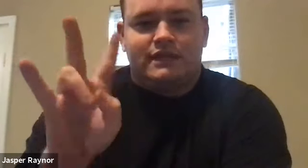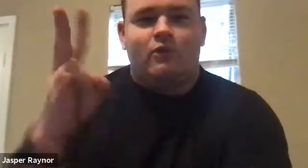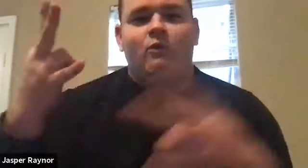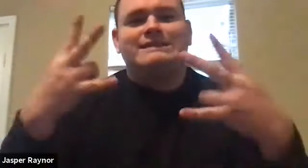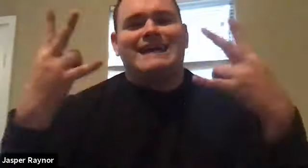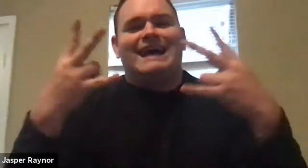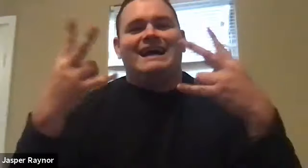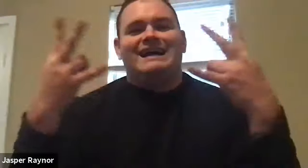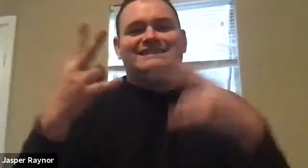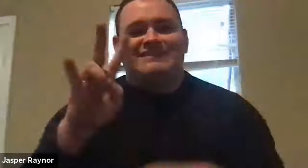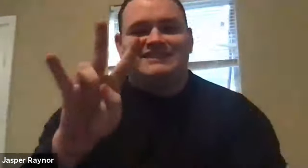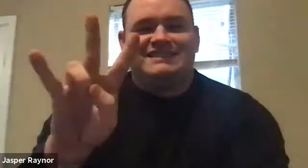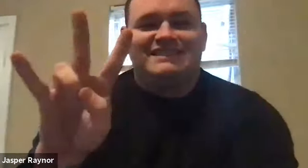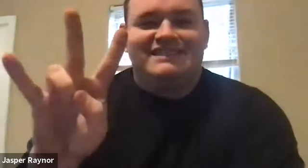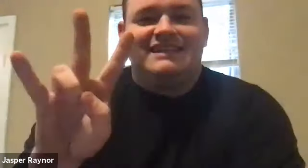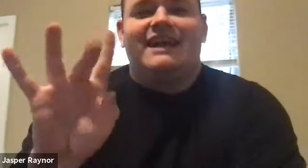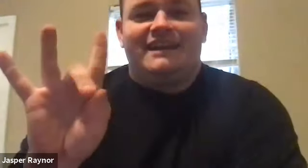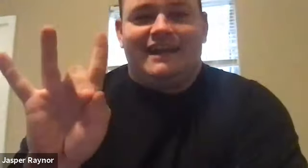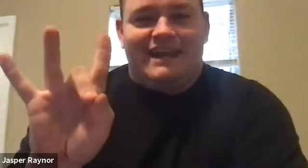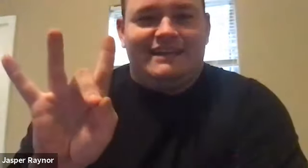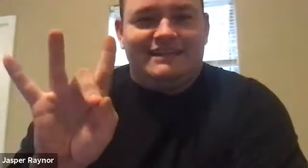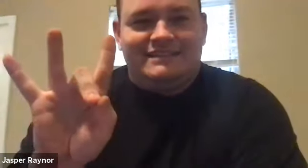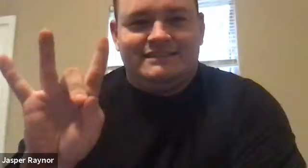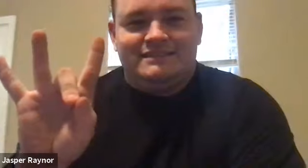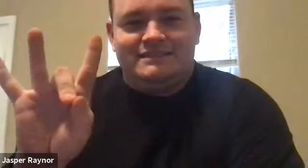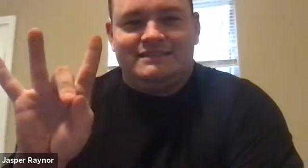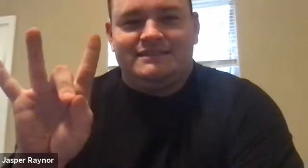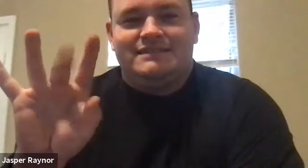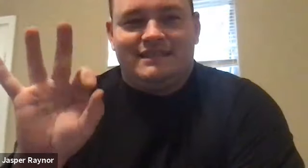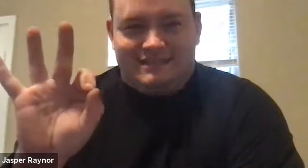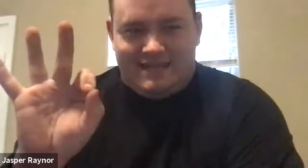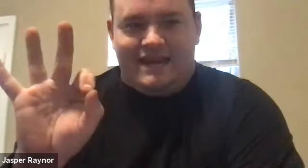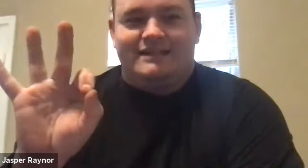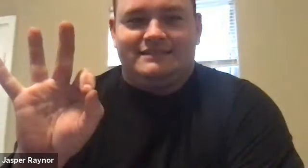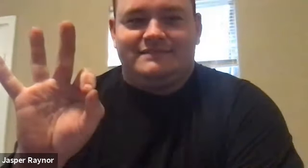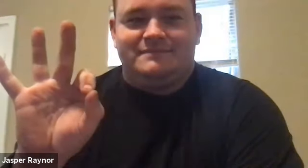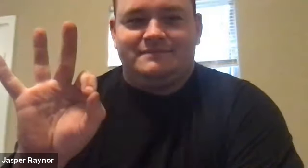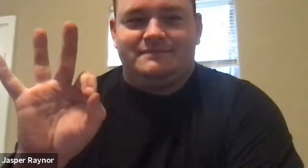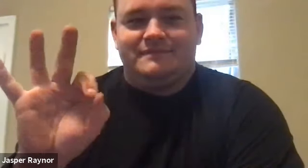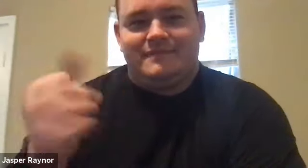like West Side, 7, yeah, and then 8, and 9, and